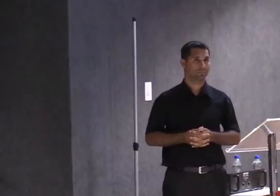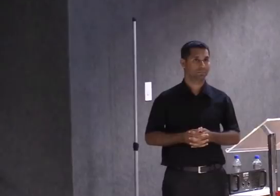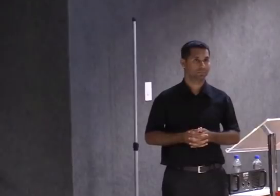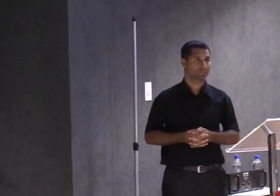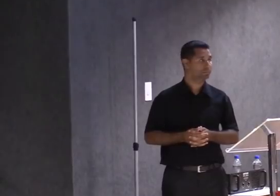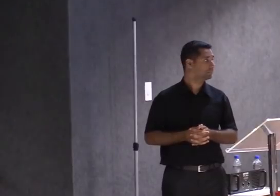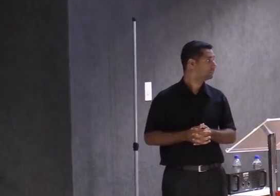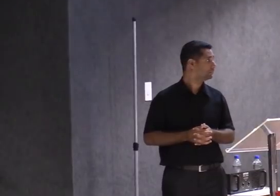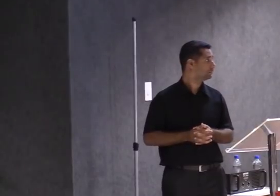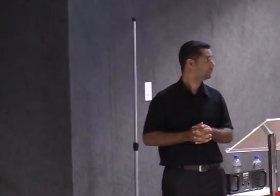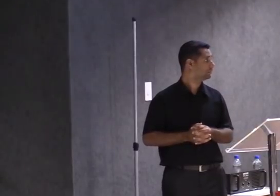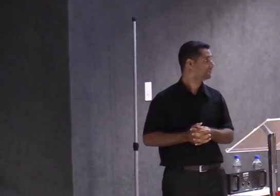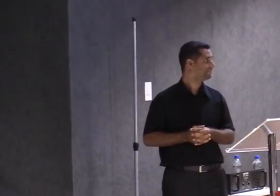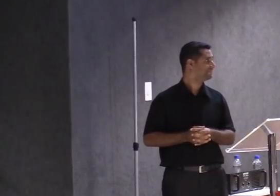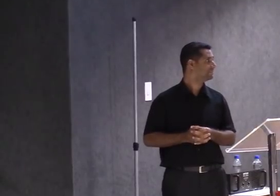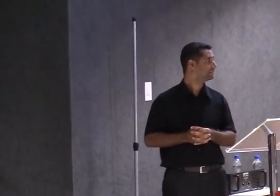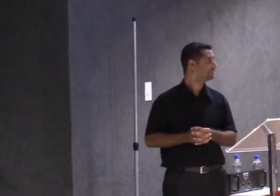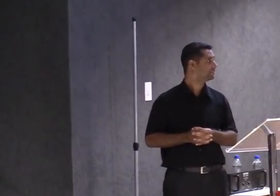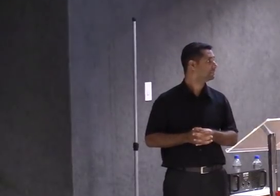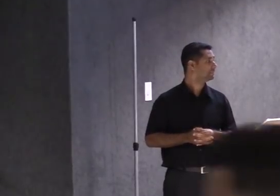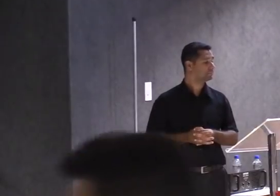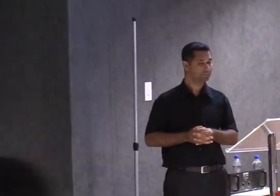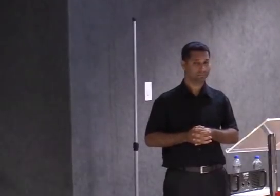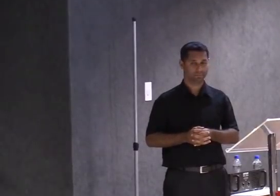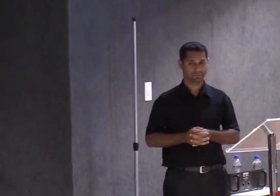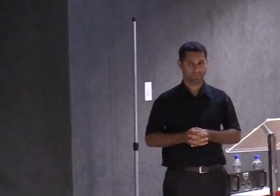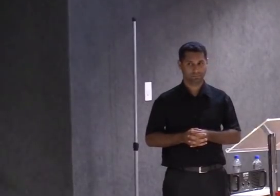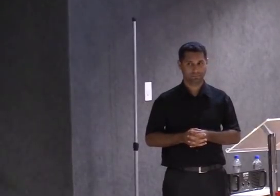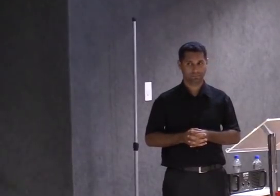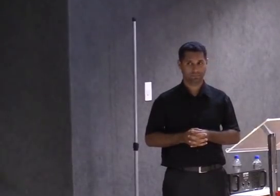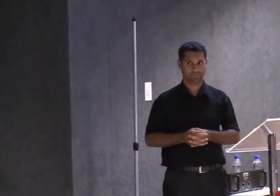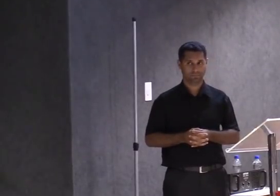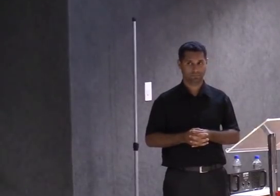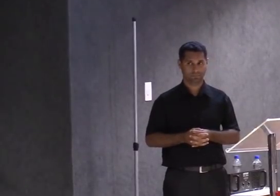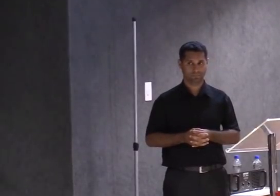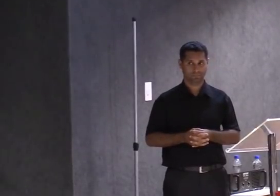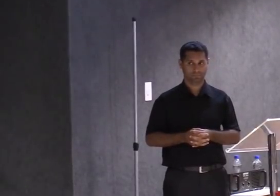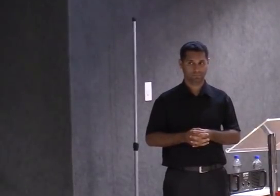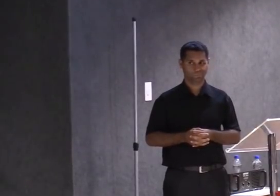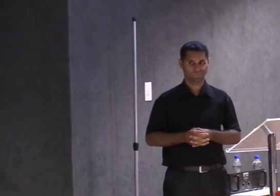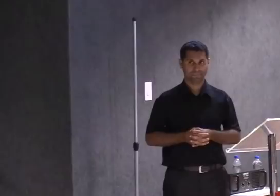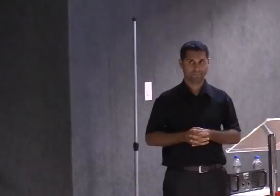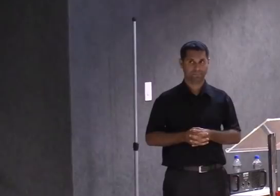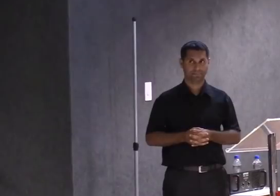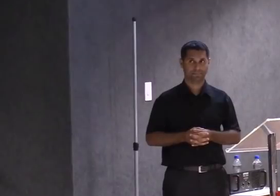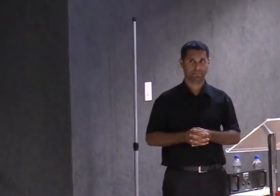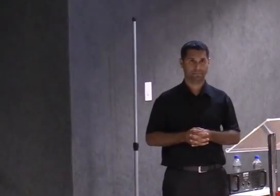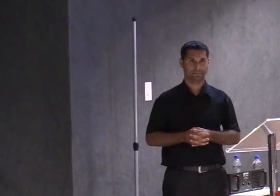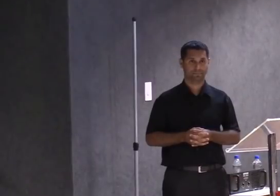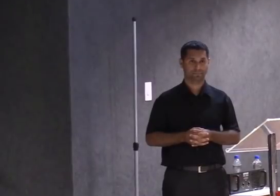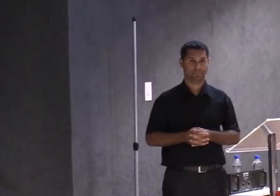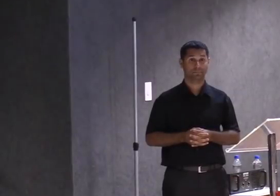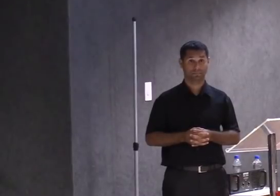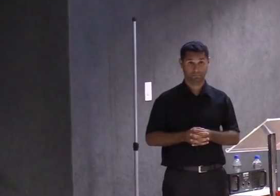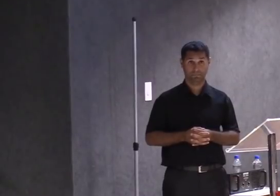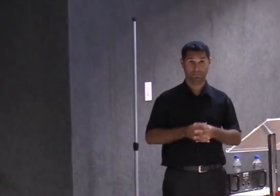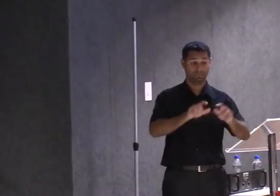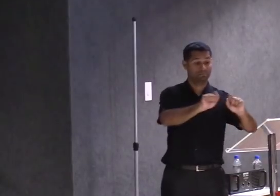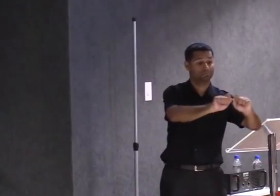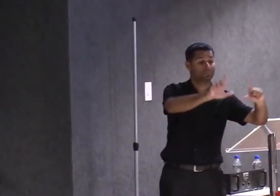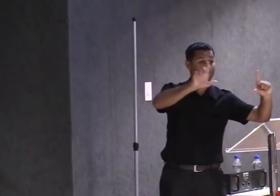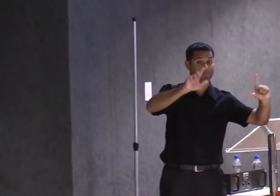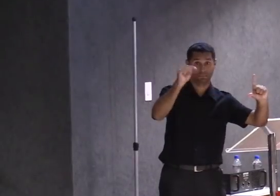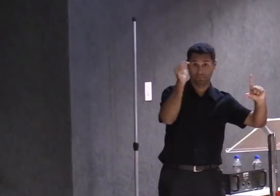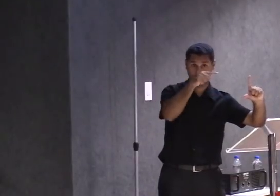So in this slide I have tried to describe the process of implementation of these active learning methods. Então nesse slide